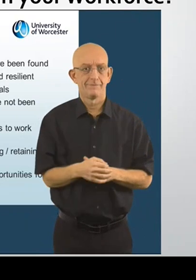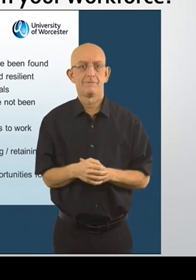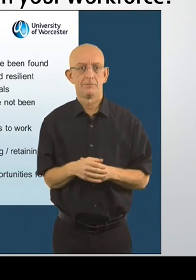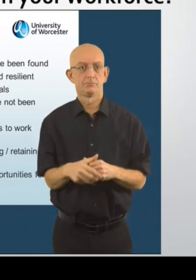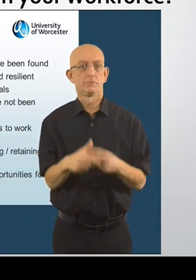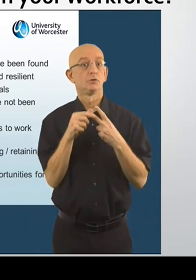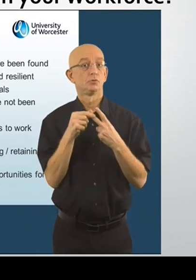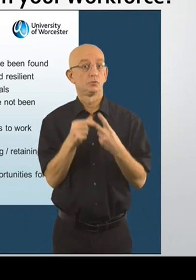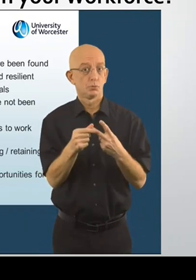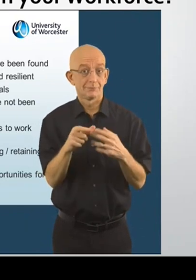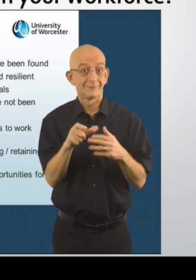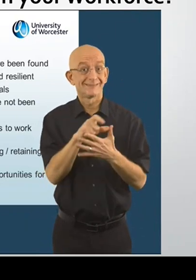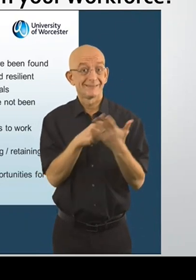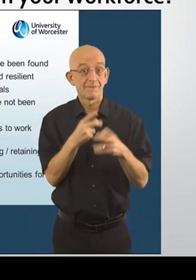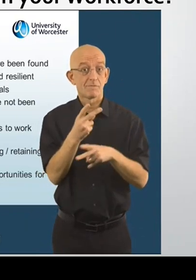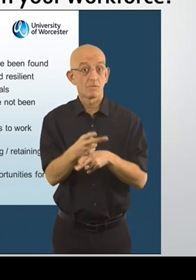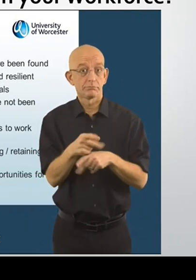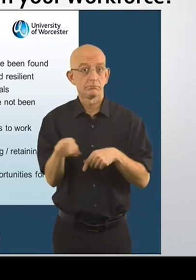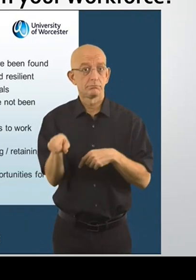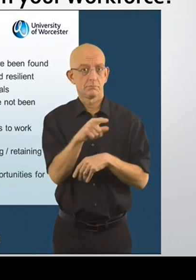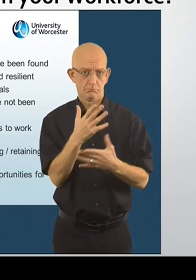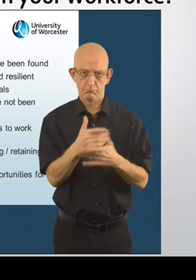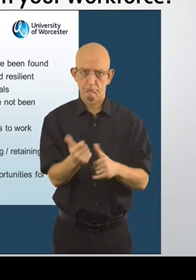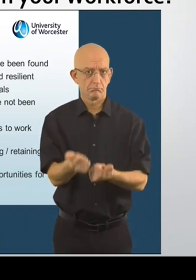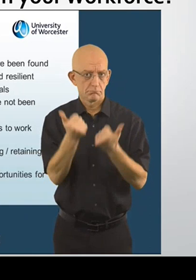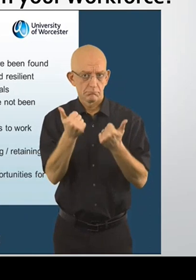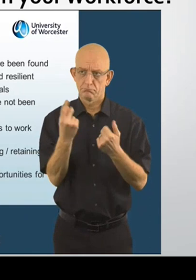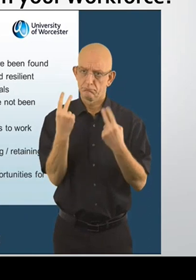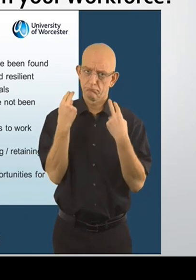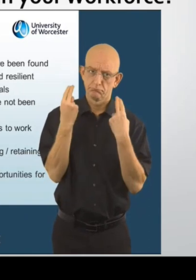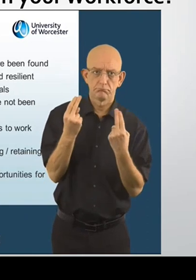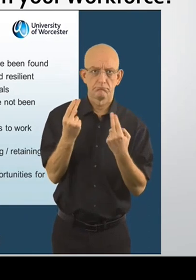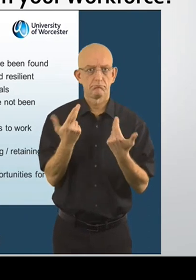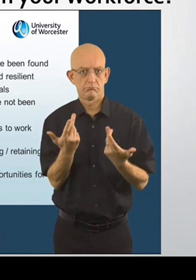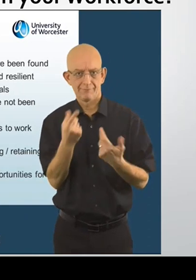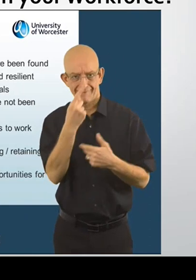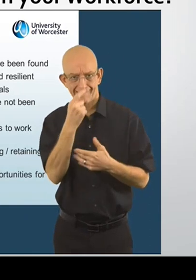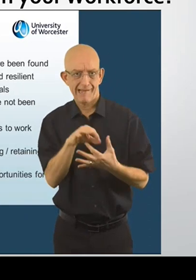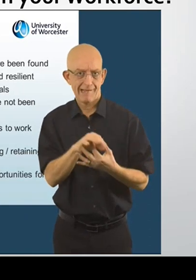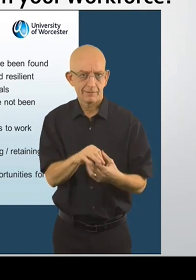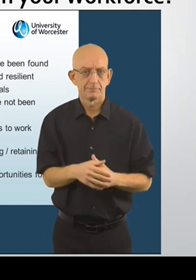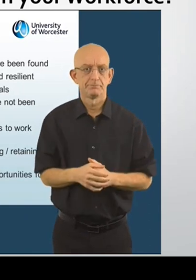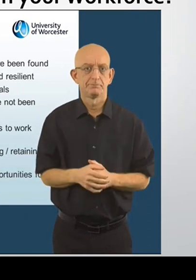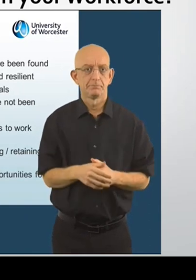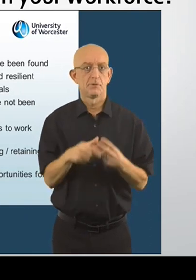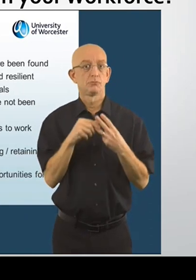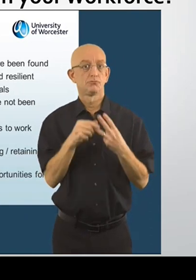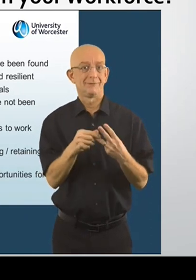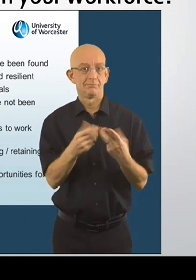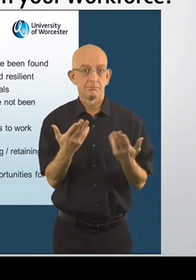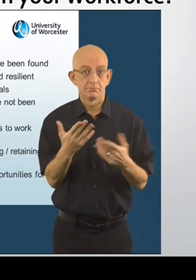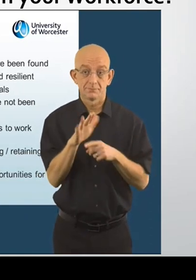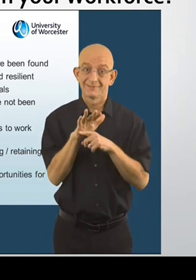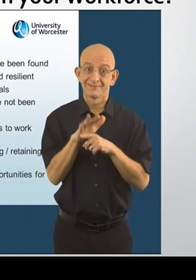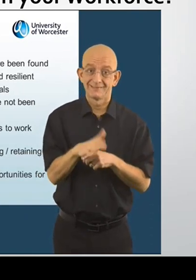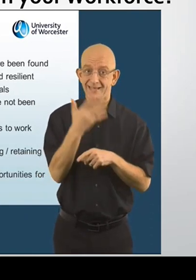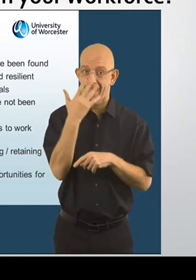found. Point number two, disabled foster carers have proved effective and resilient. Point